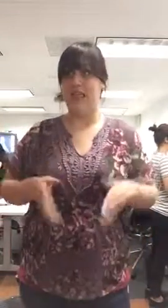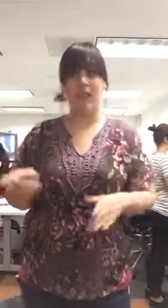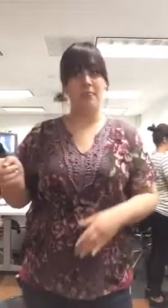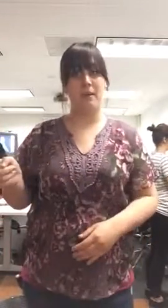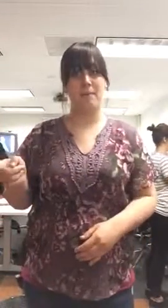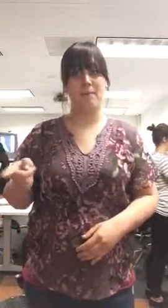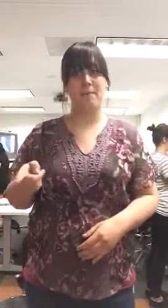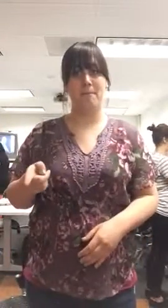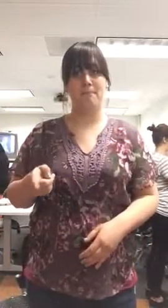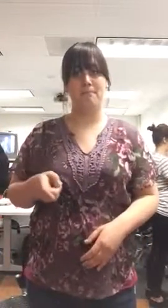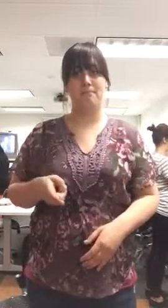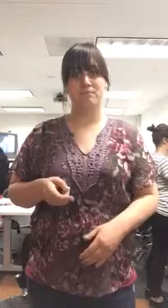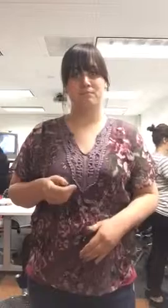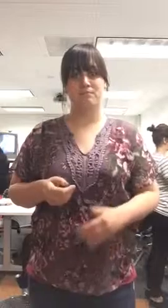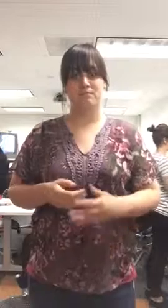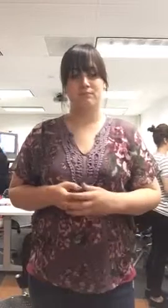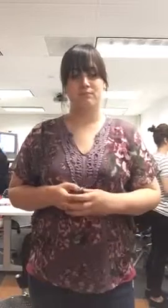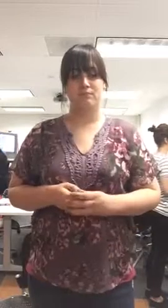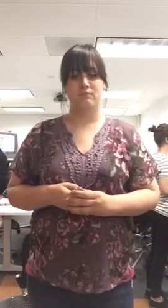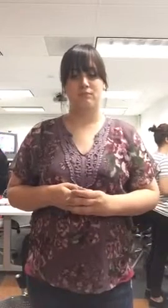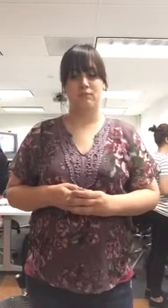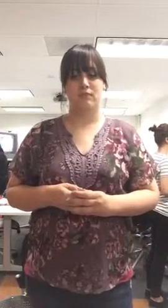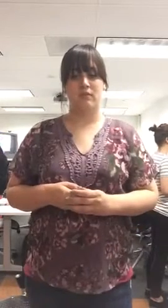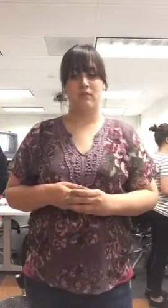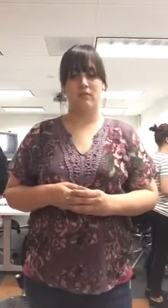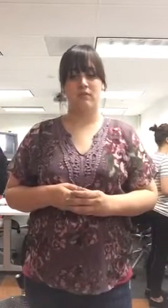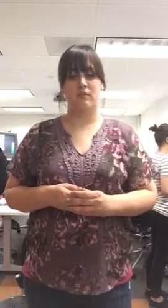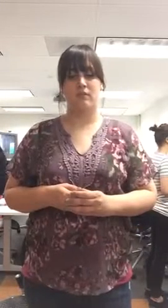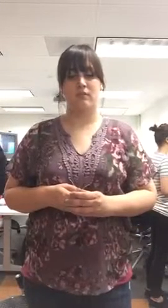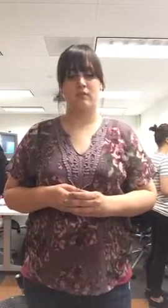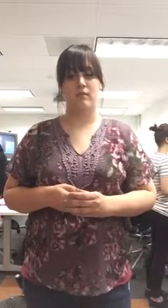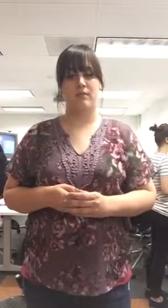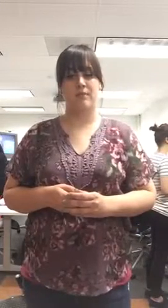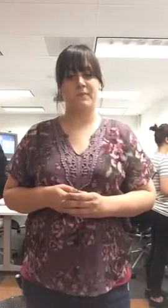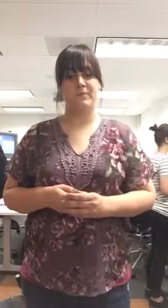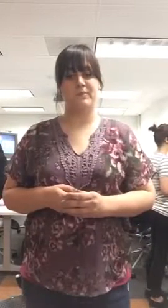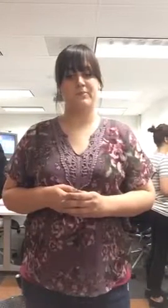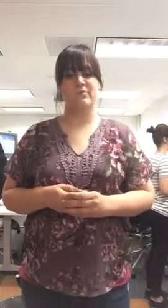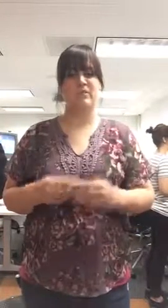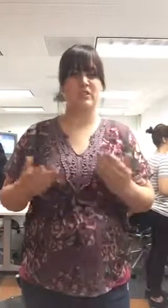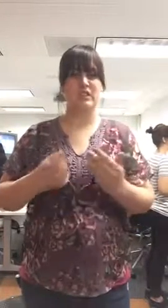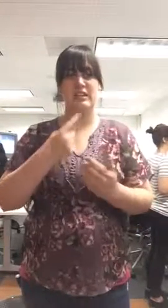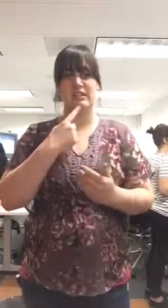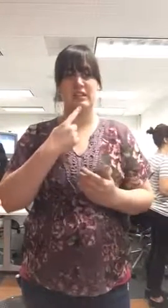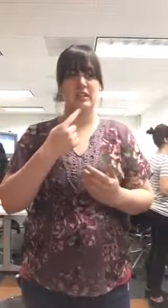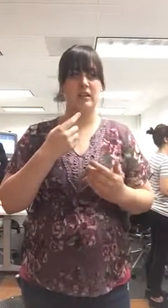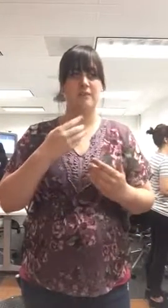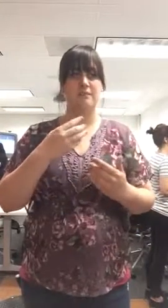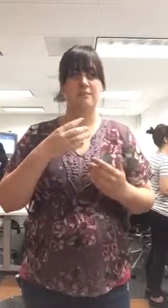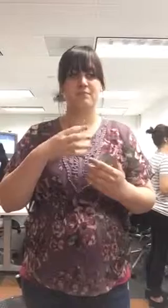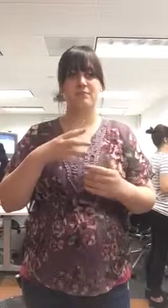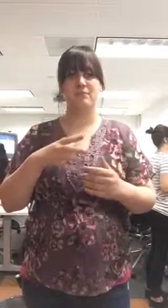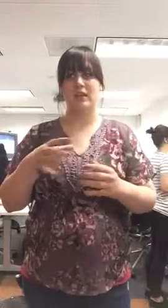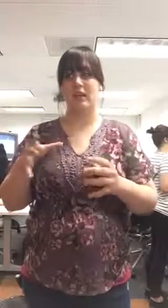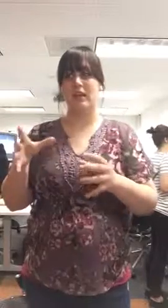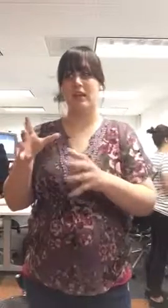was they had wholesale, what should I say, confiscation of industrial might